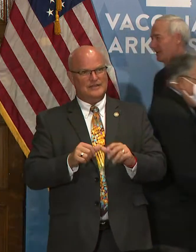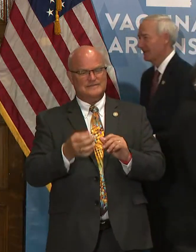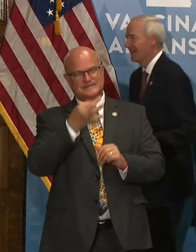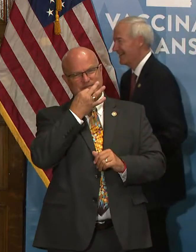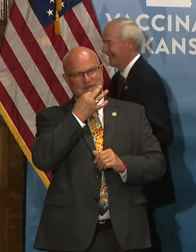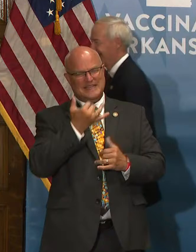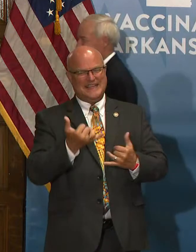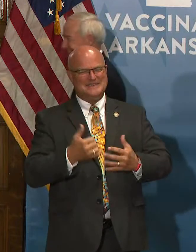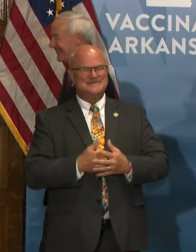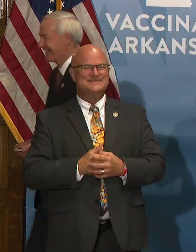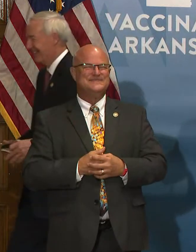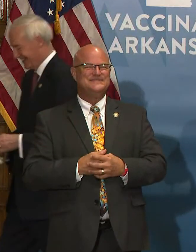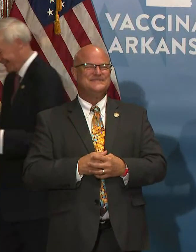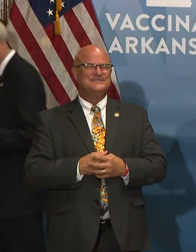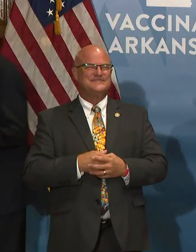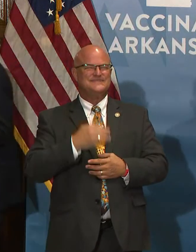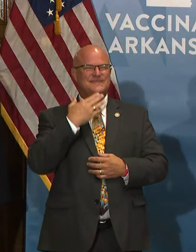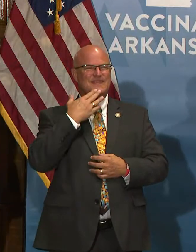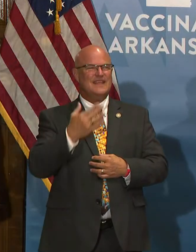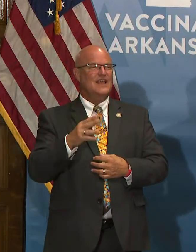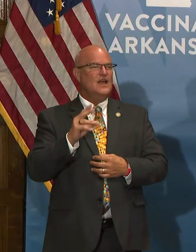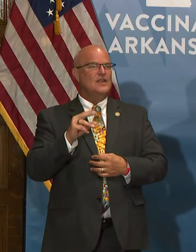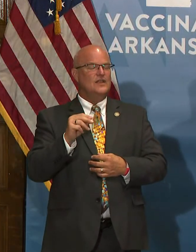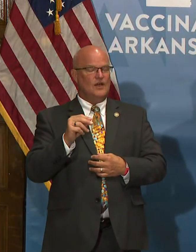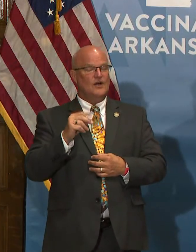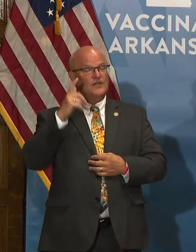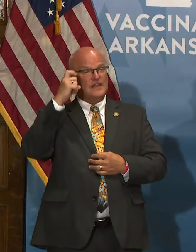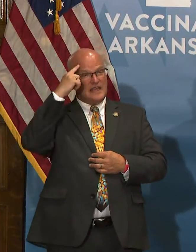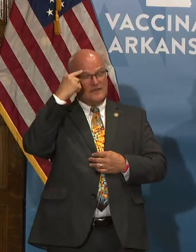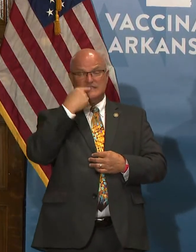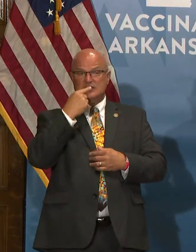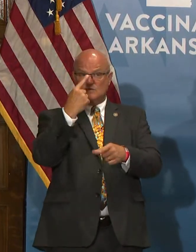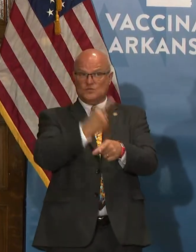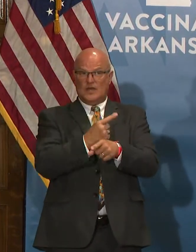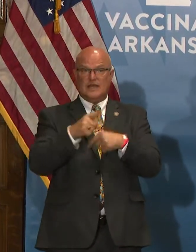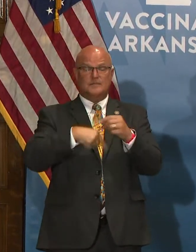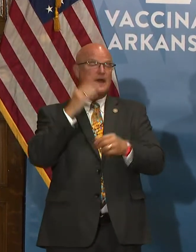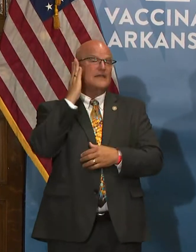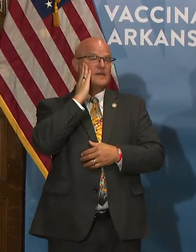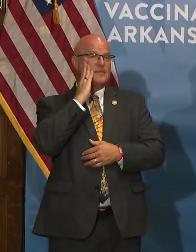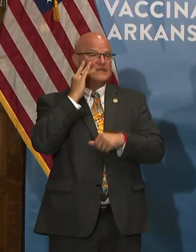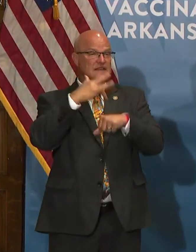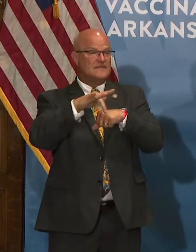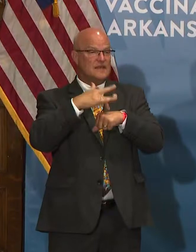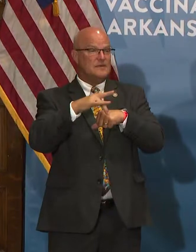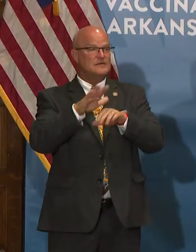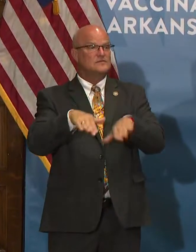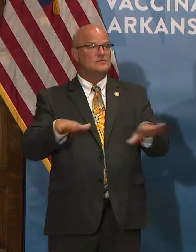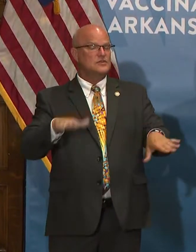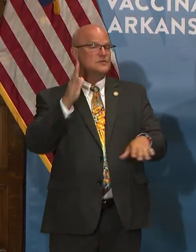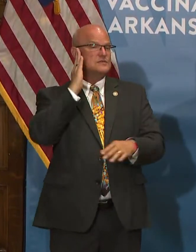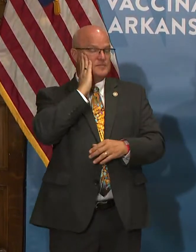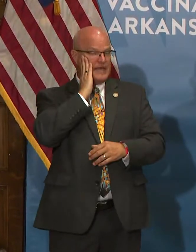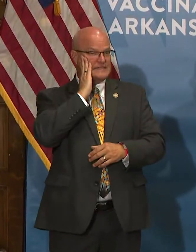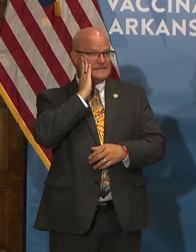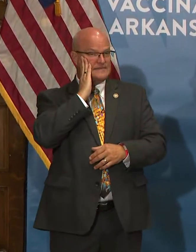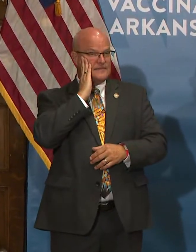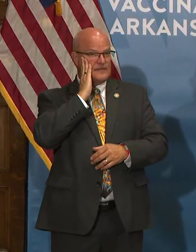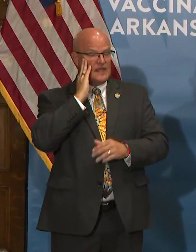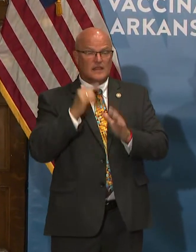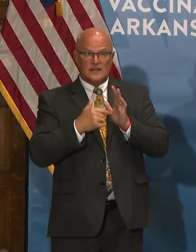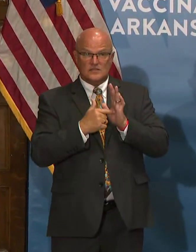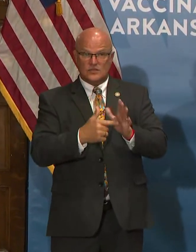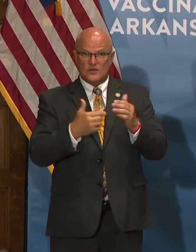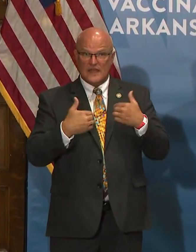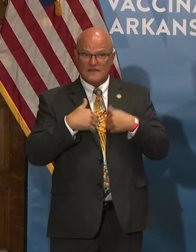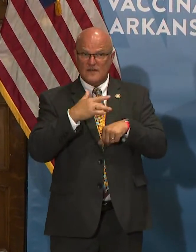little bit. Thank you. No, what the governor said is correct with regard to beds and the availability of the children's beds. They show that they